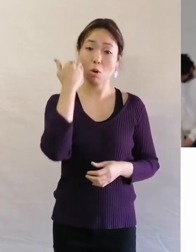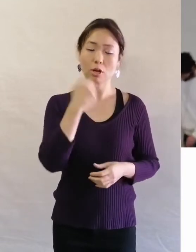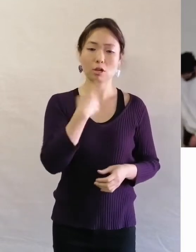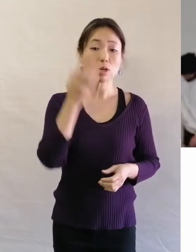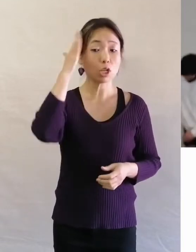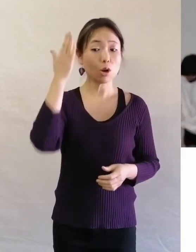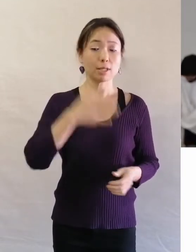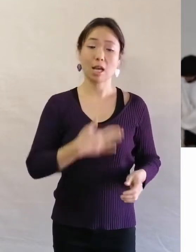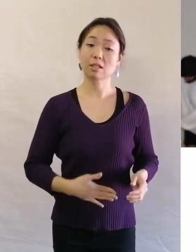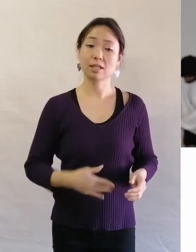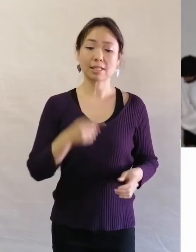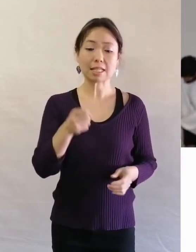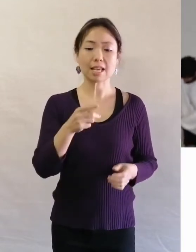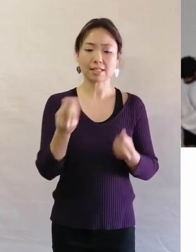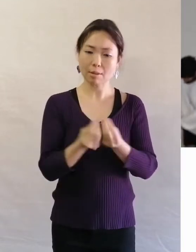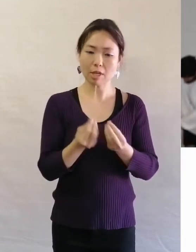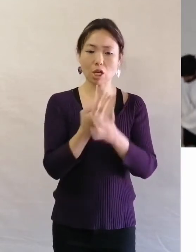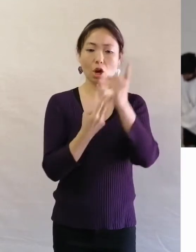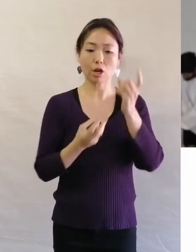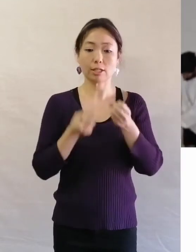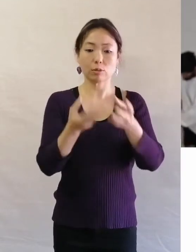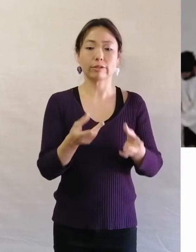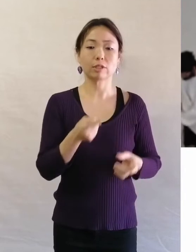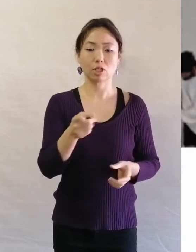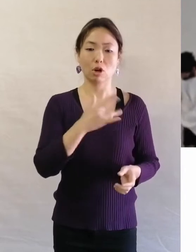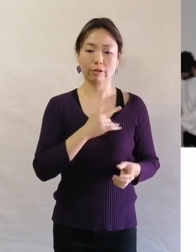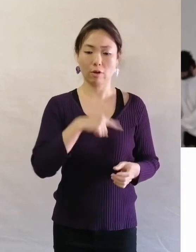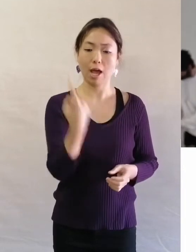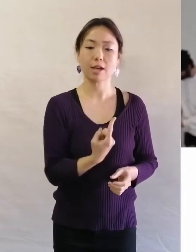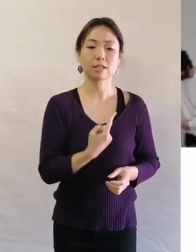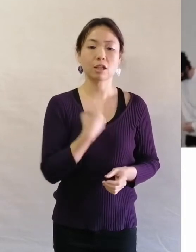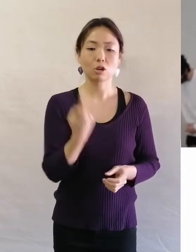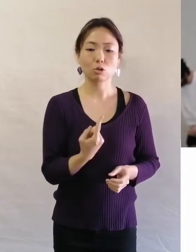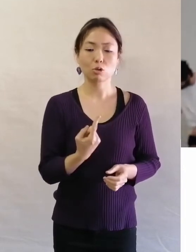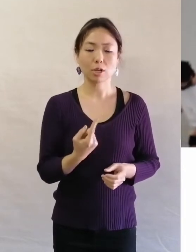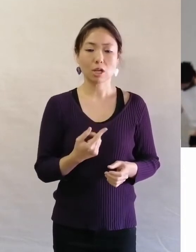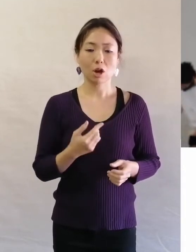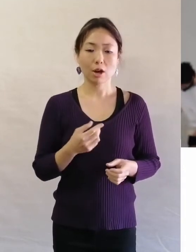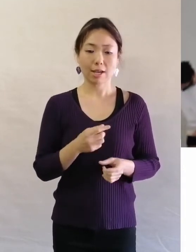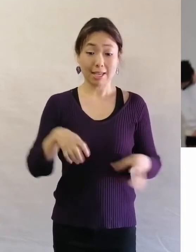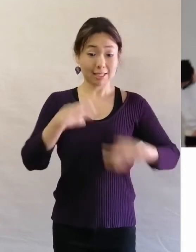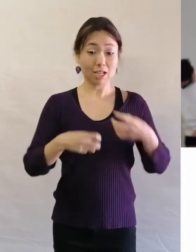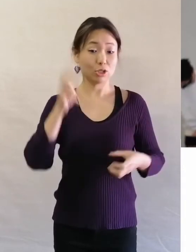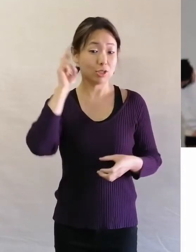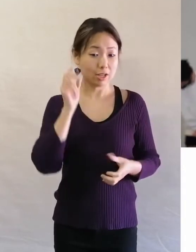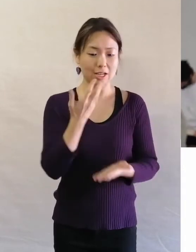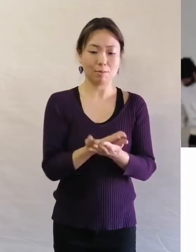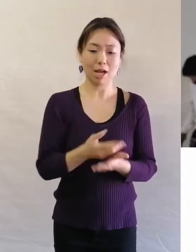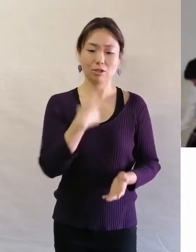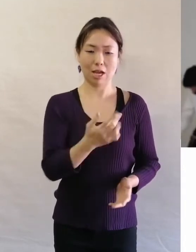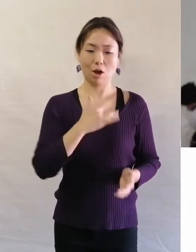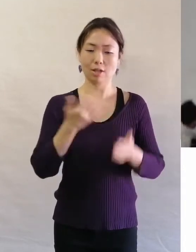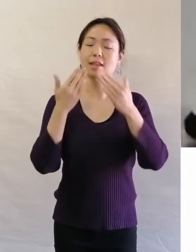know as elders that he has something that God has put on his heart for us, and we're really eager to hear it and to apply it to our